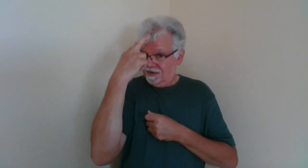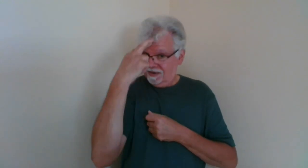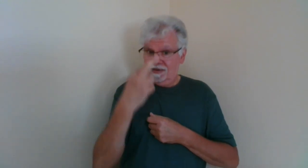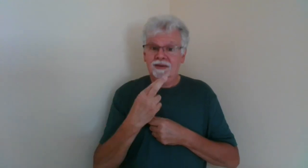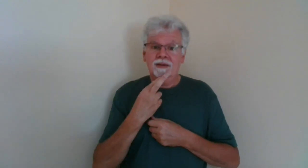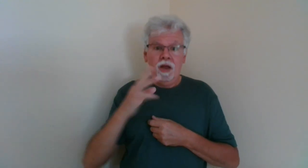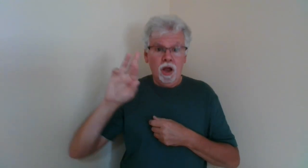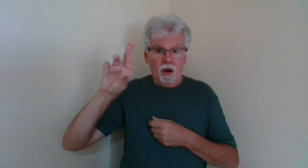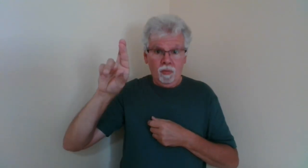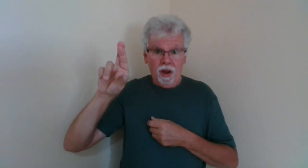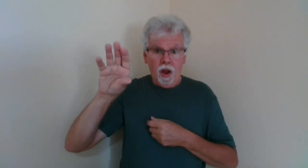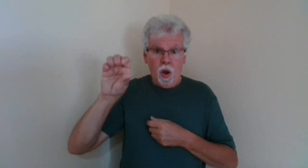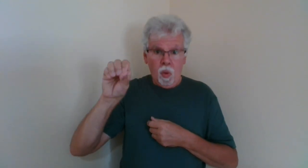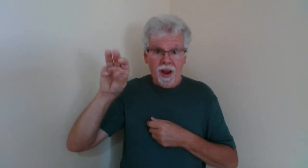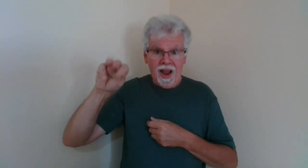to the Romans.